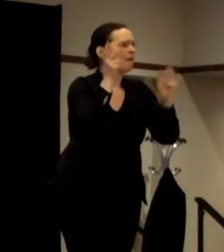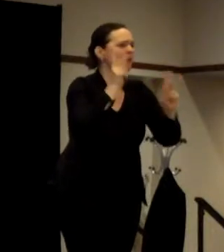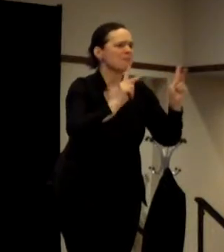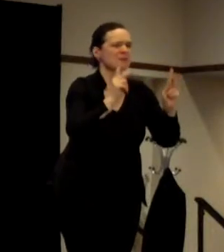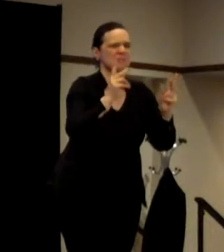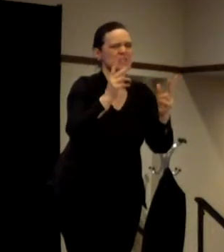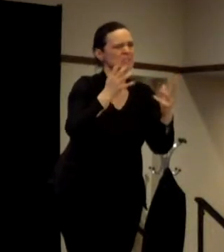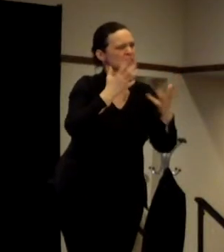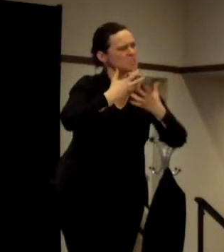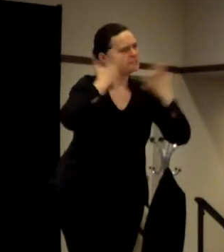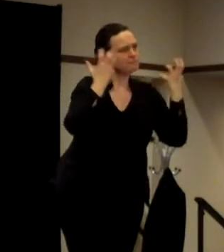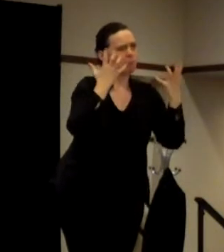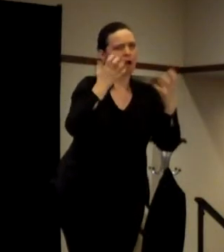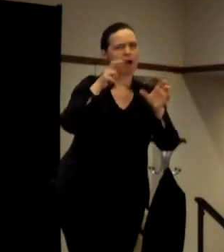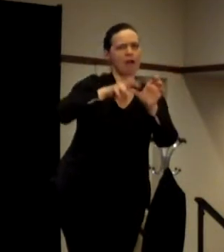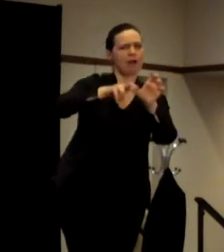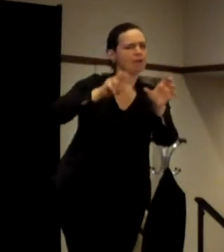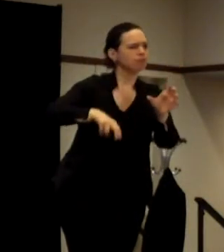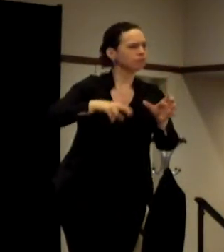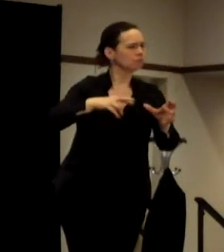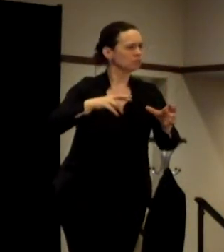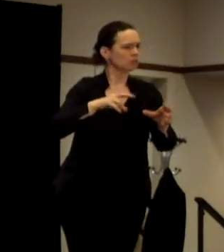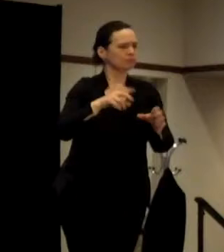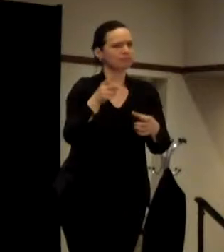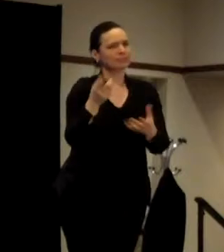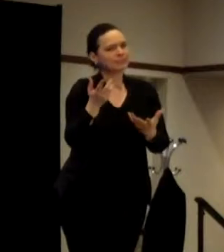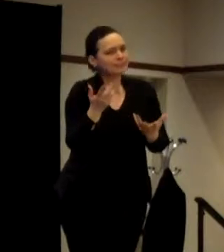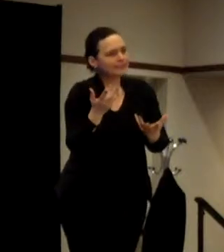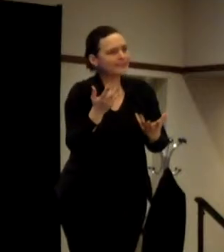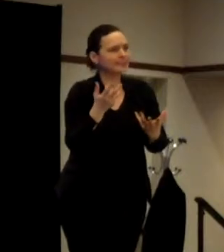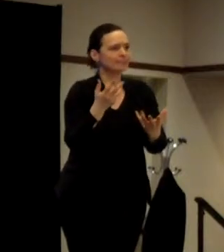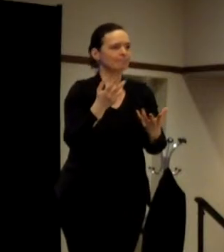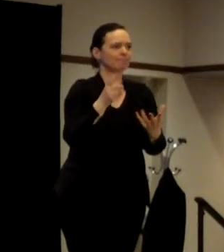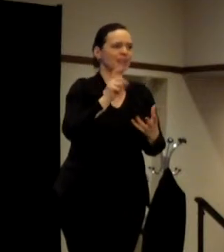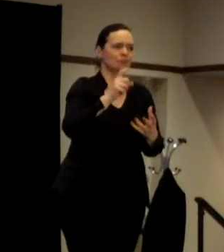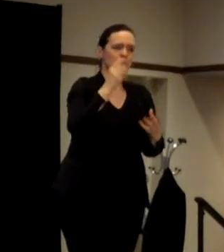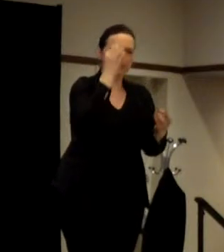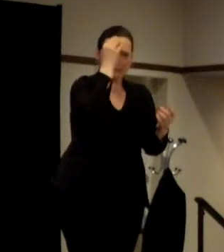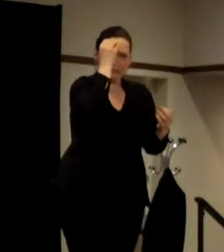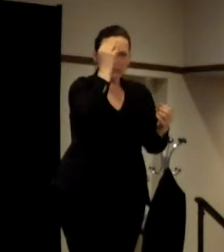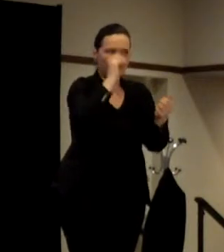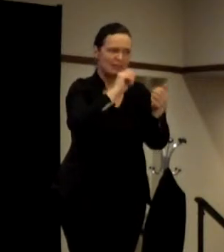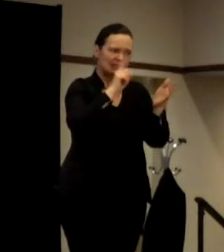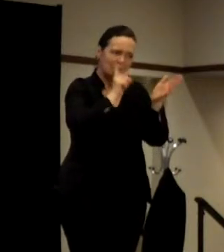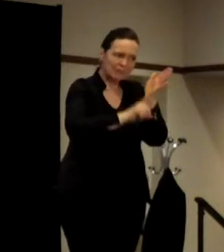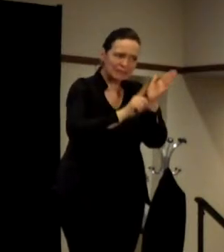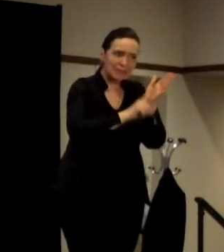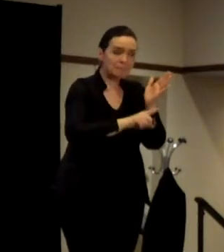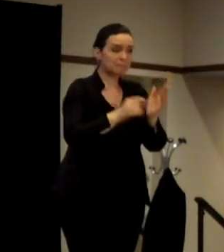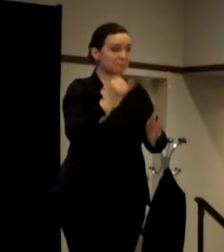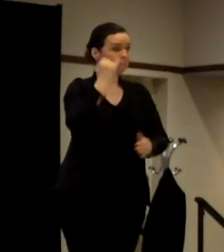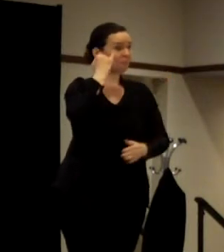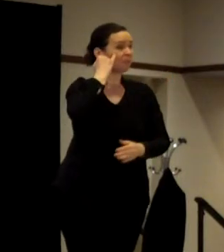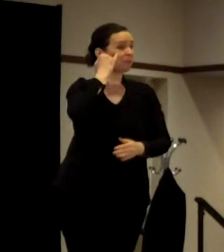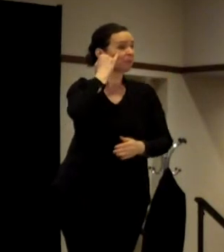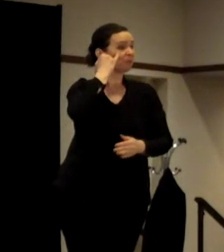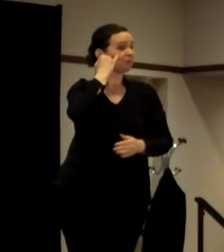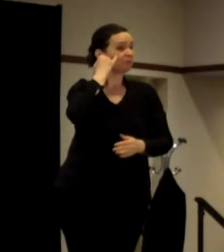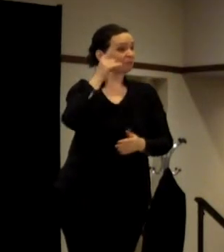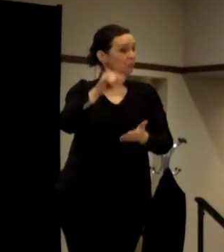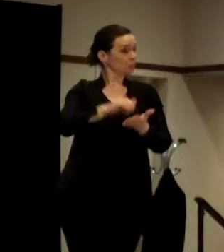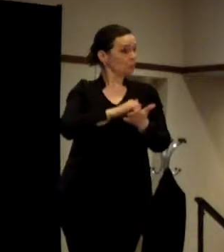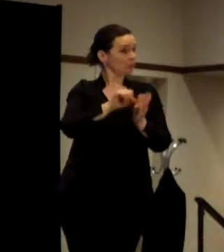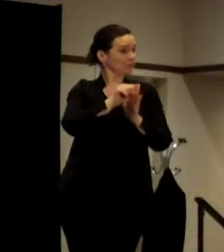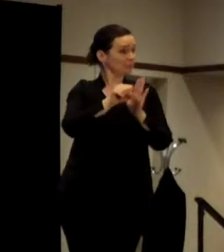I'm in a position where I want to make sure we can govern. If we're governing and things are getting done, and this isn't absolutely